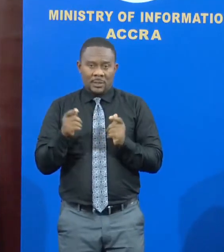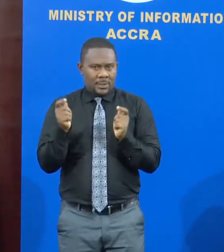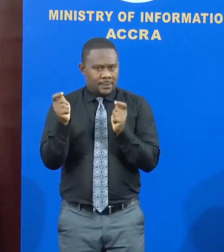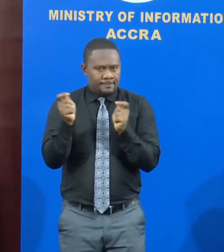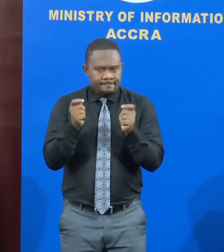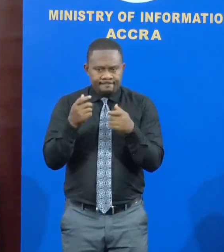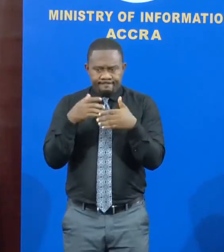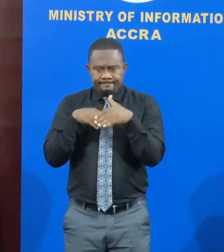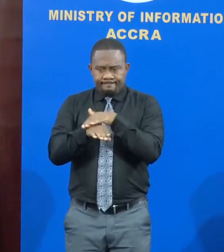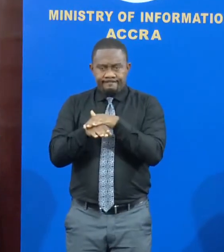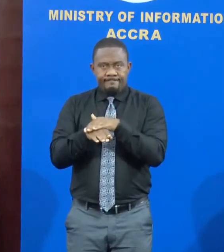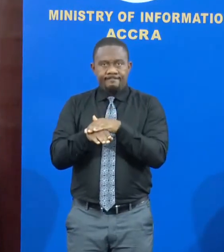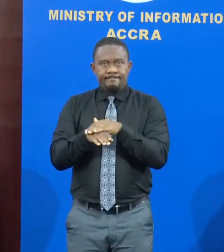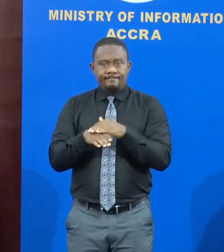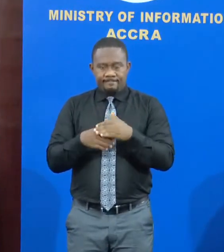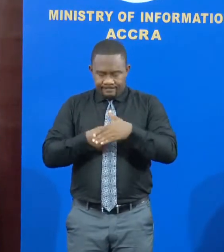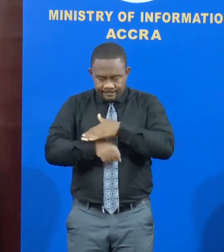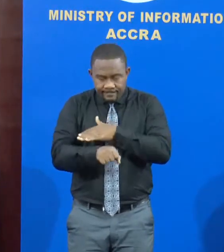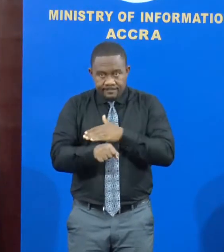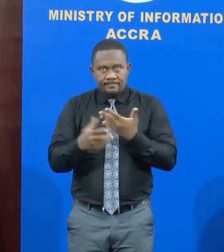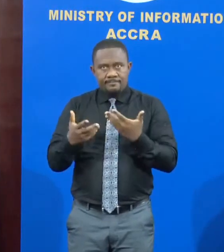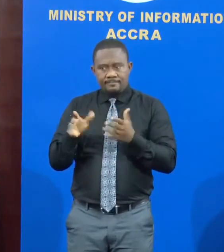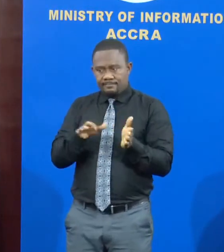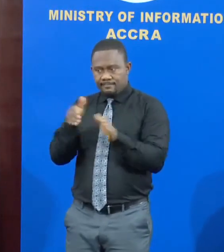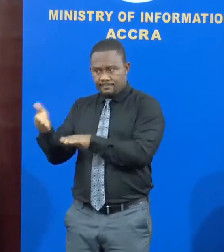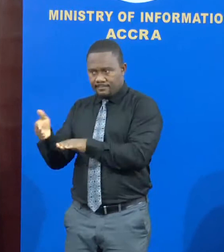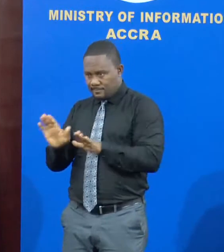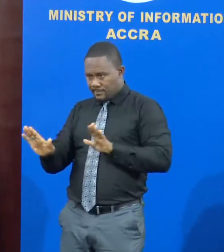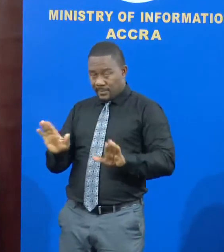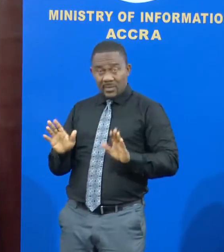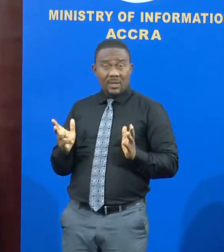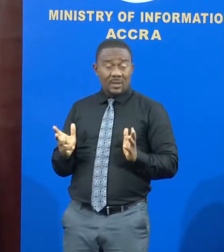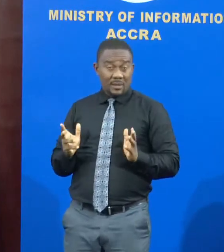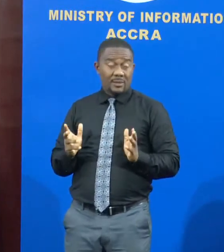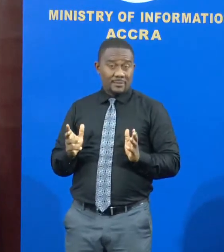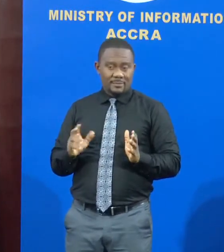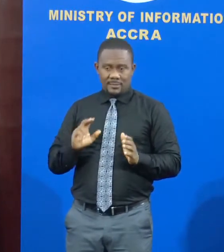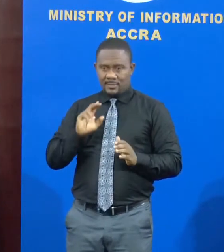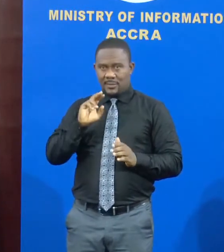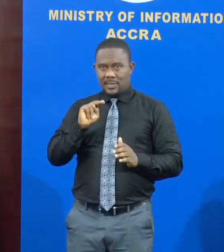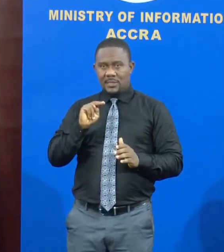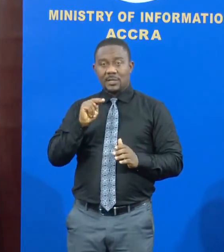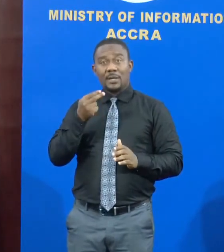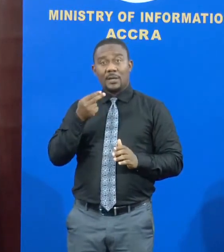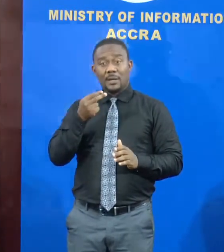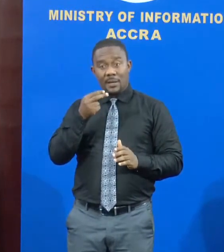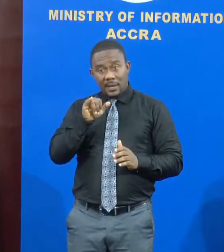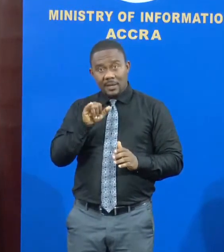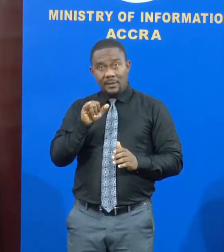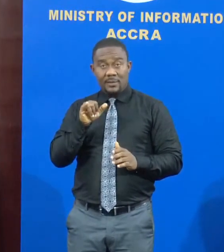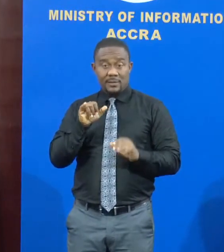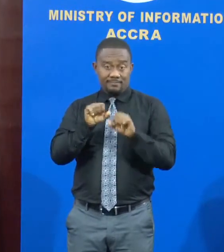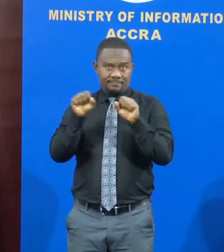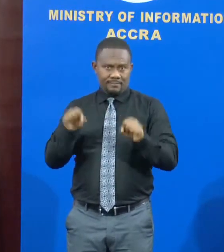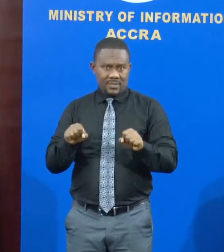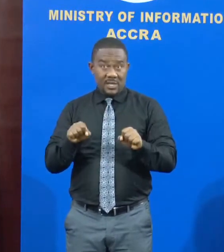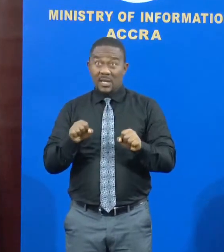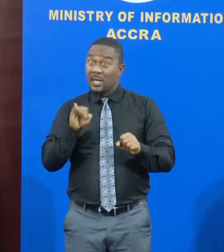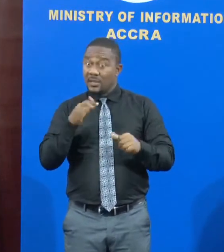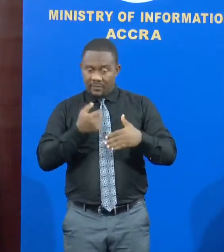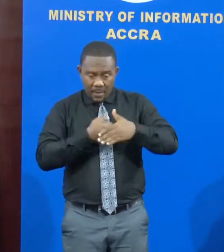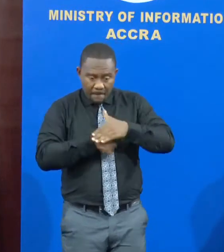entry, that is birth, and exit, that is death, on the national identification system. At birth, you are captured,